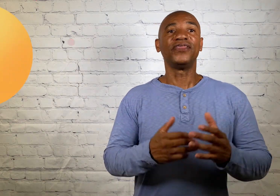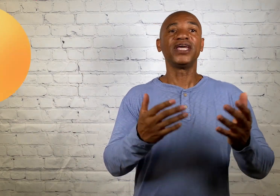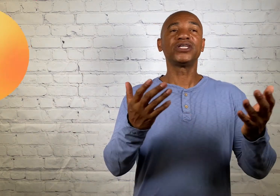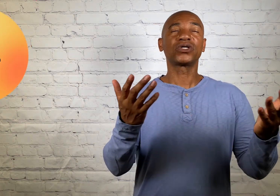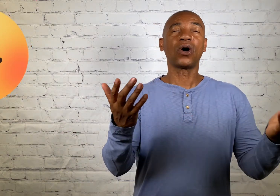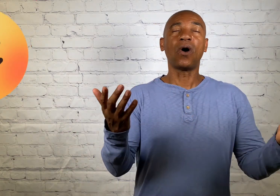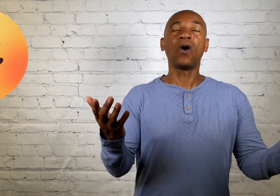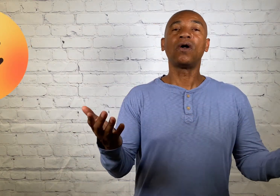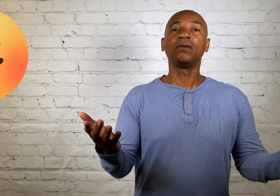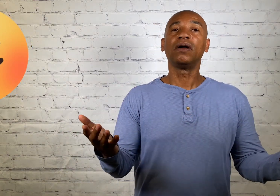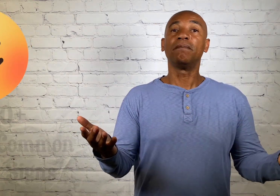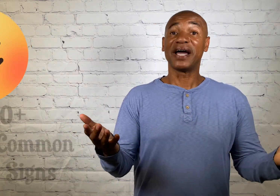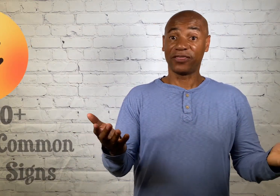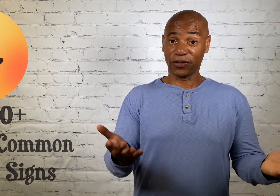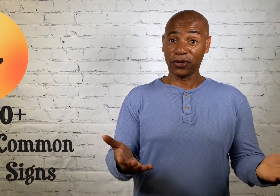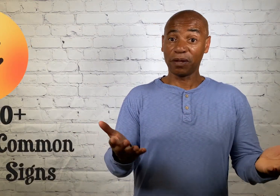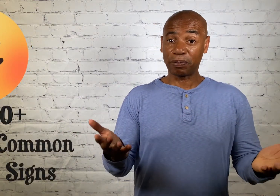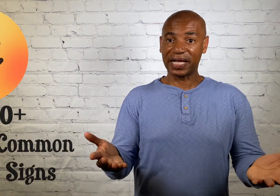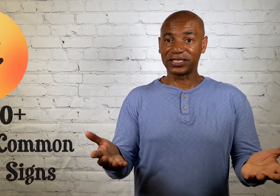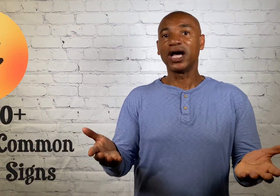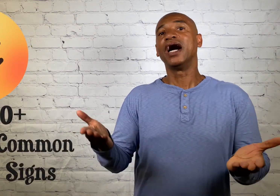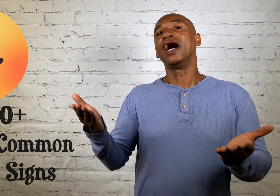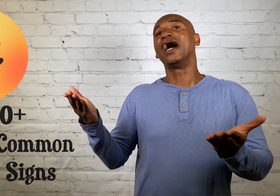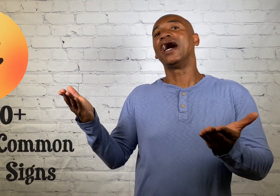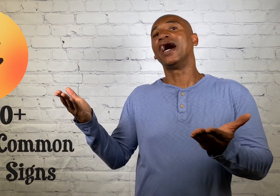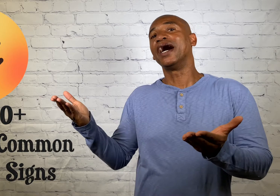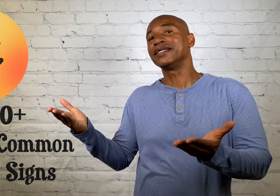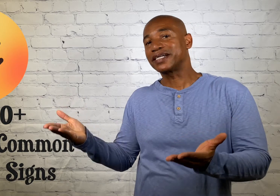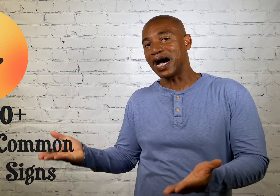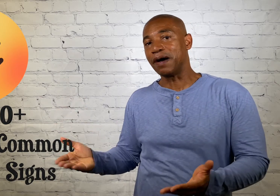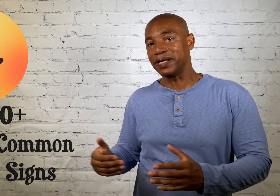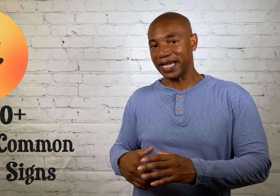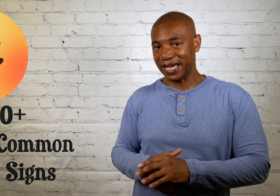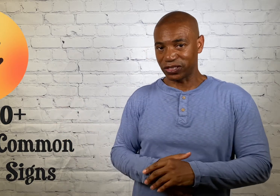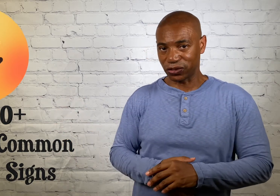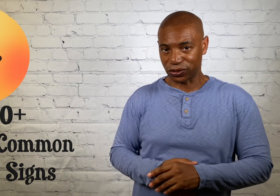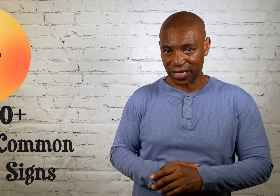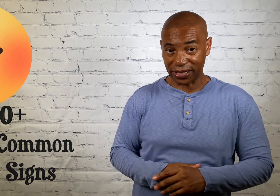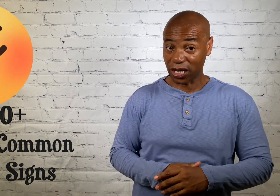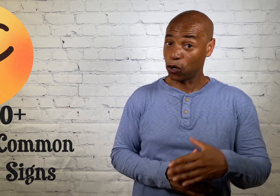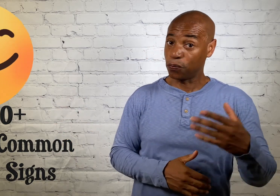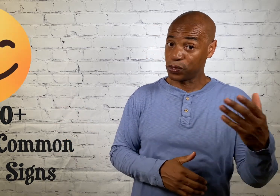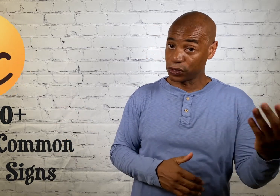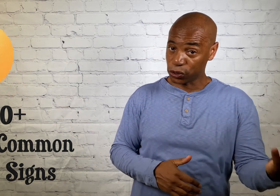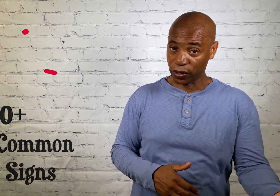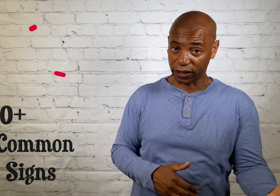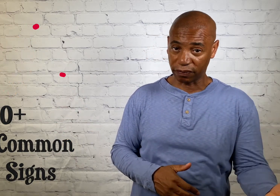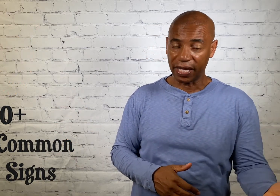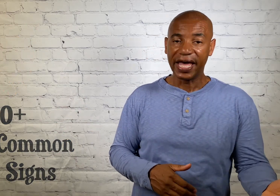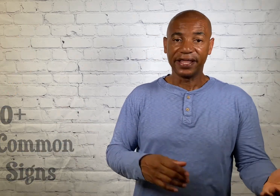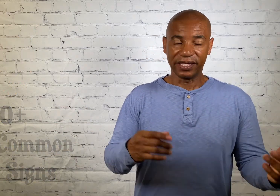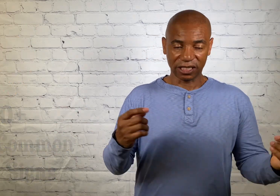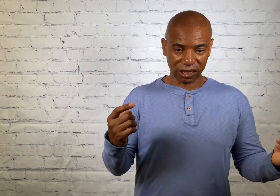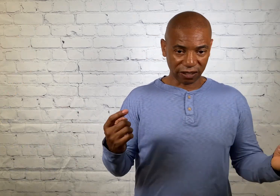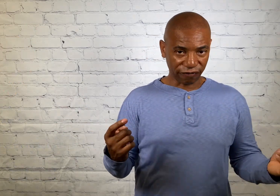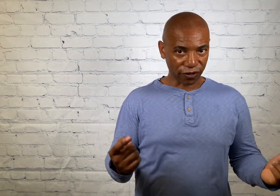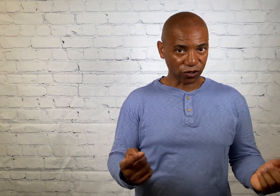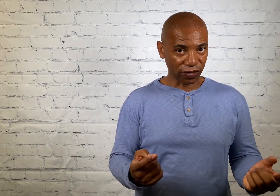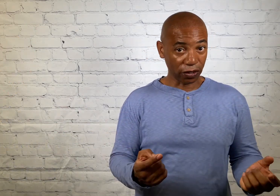These are all my 30 plus uncommon ASL signs. I hope you enjoyed them. This is the first video of